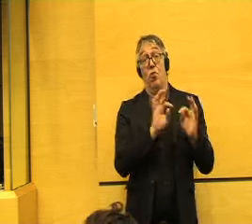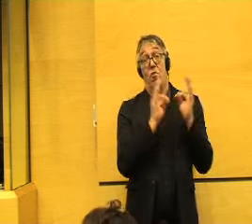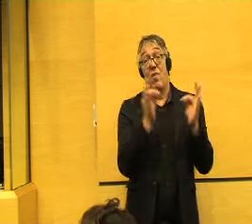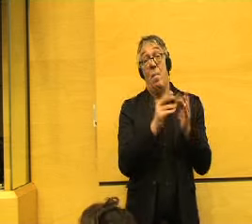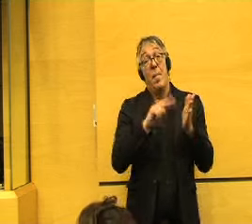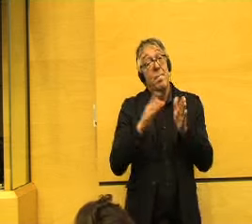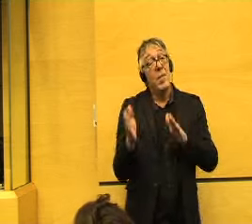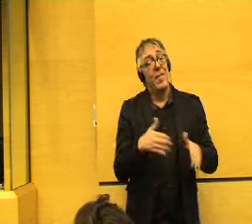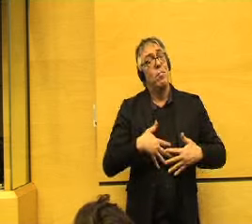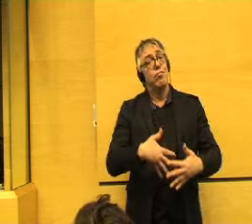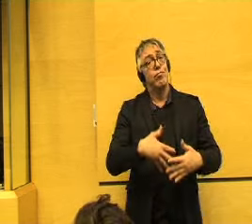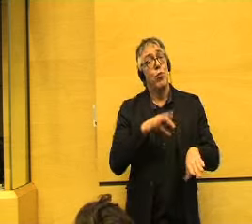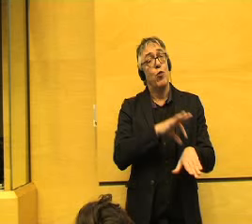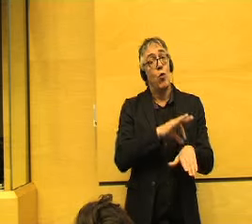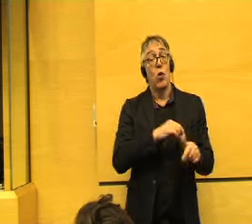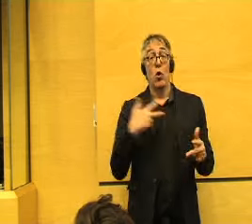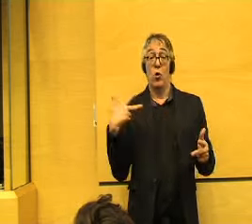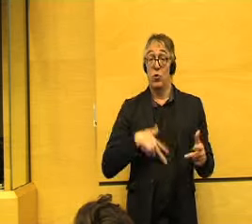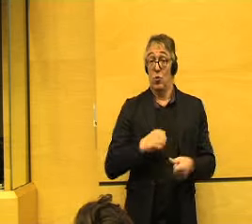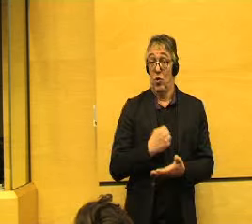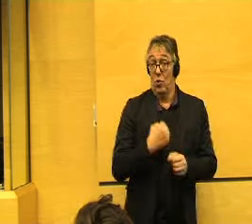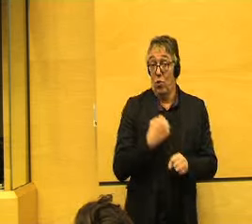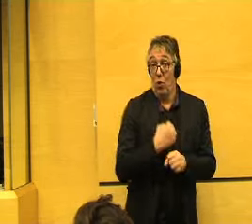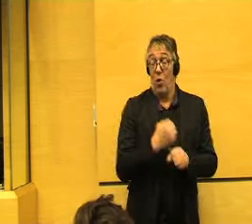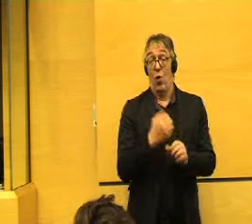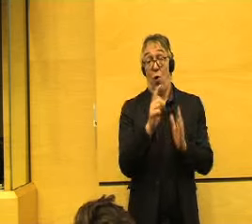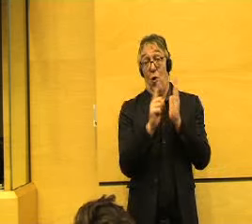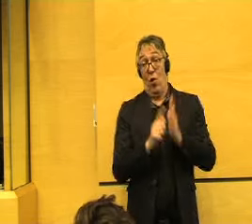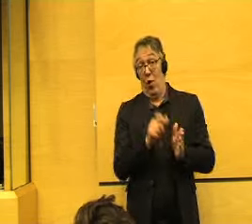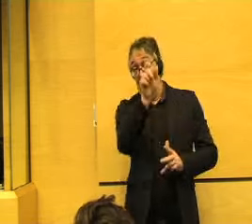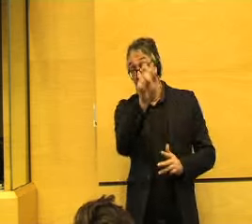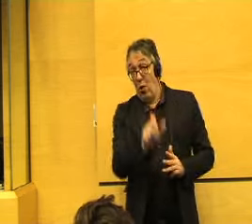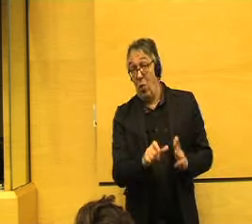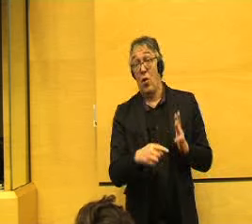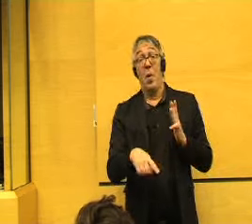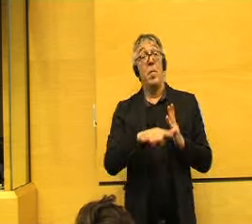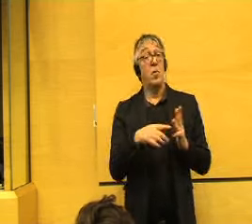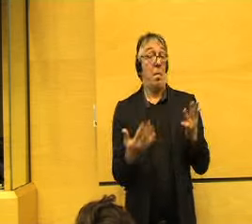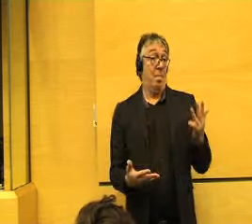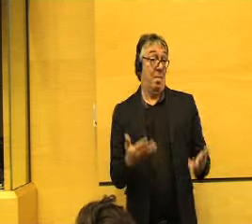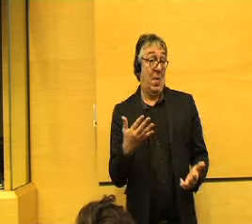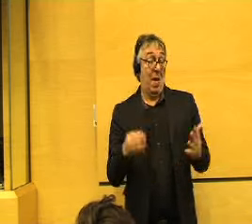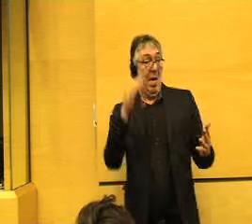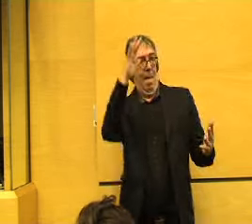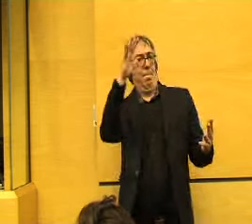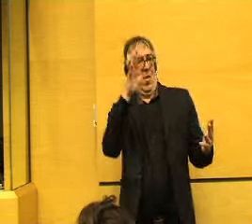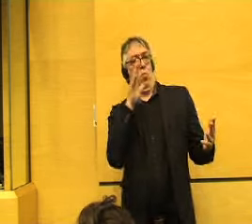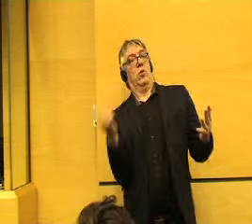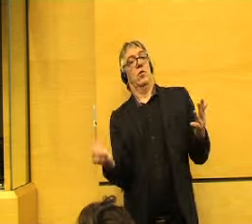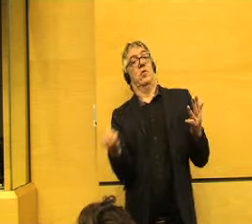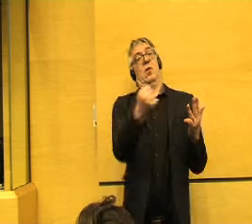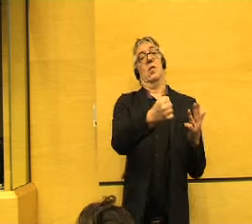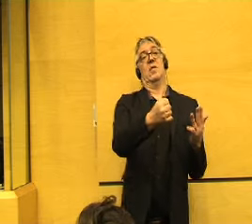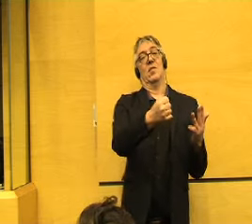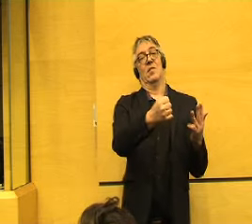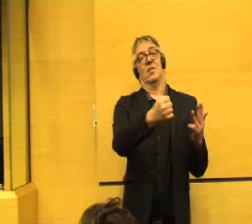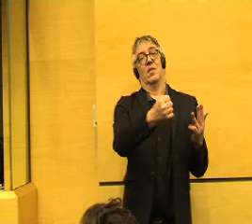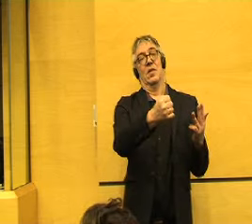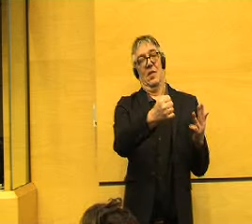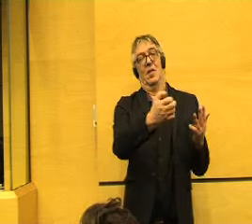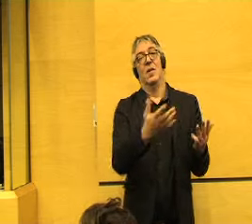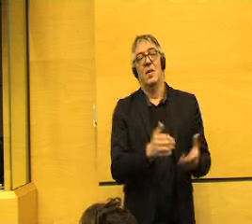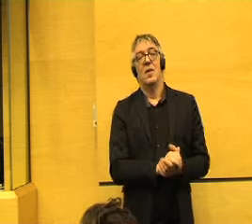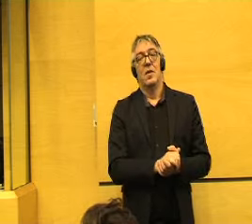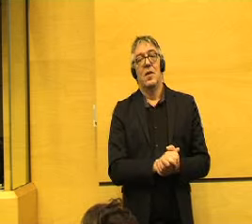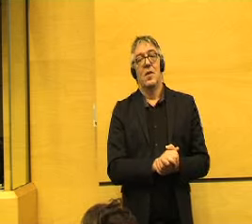planning doctor, a social worker, and a lawyer, as well as parents, in order to ensure advice